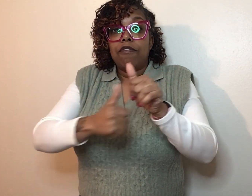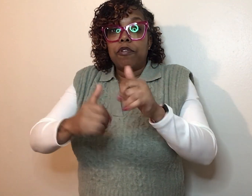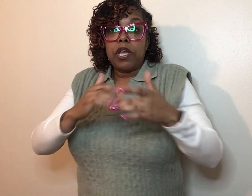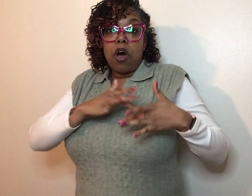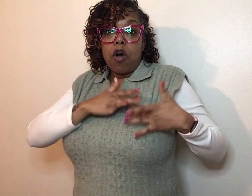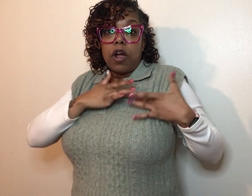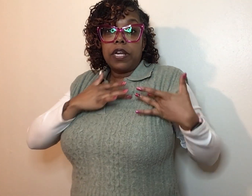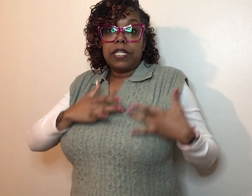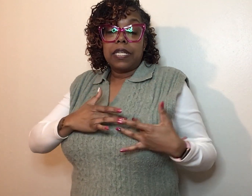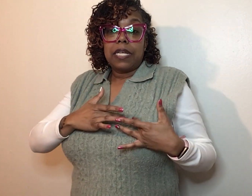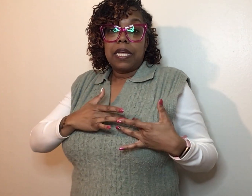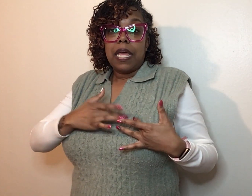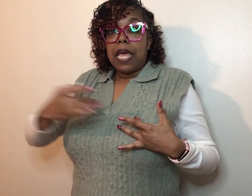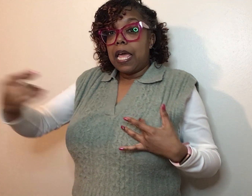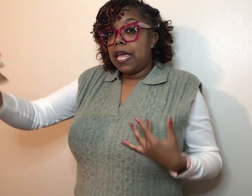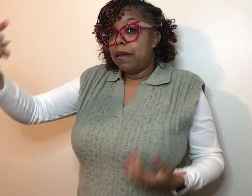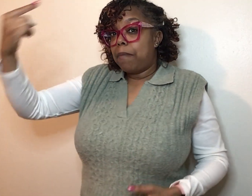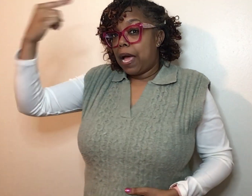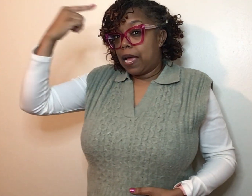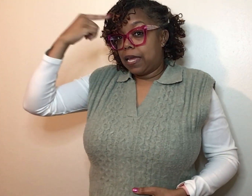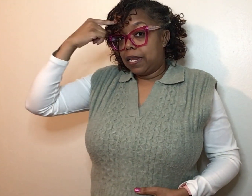every heart and mind.